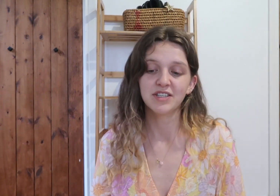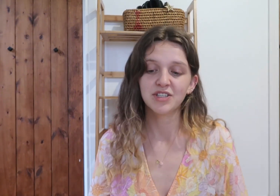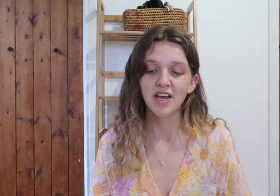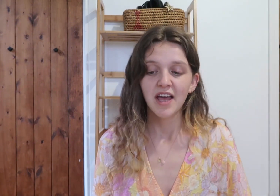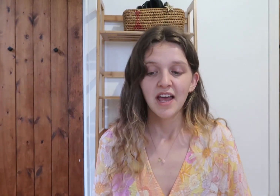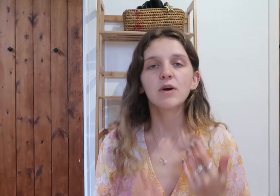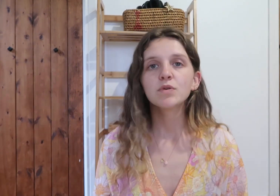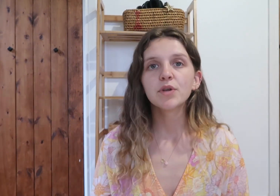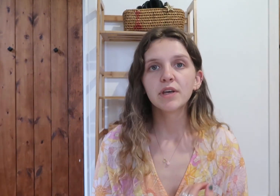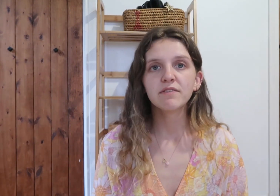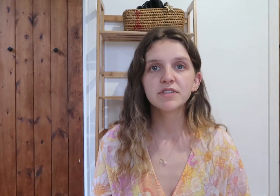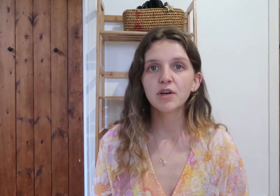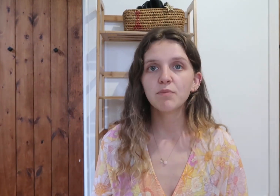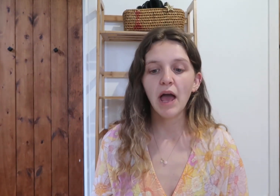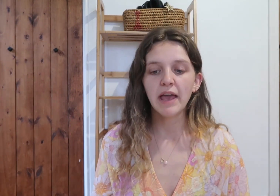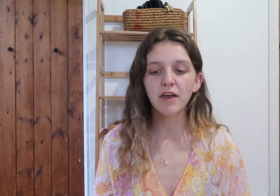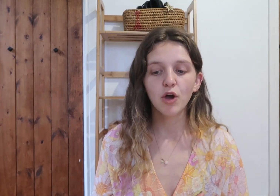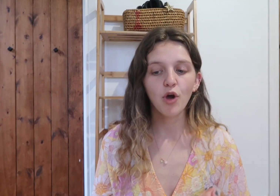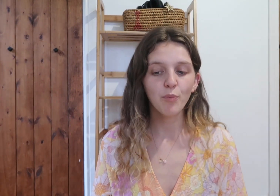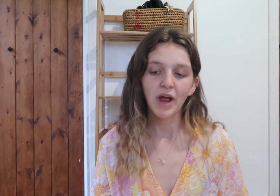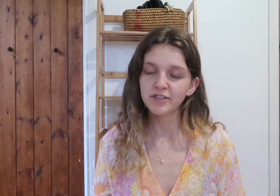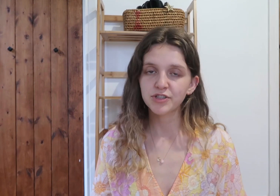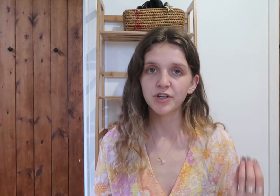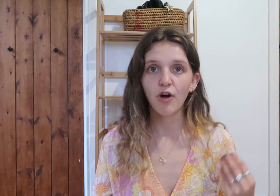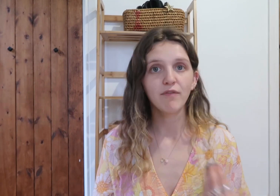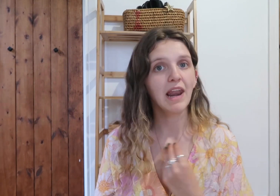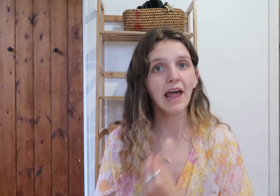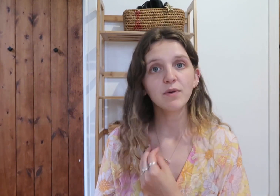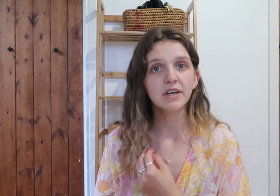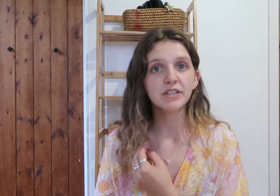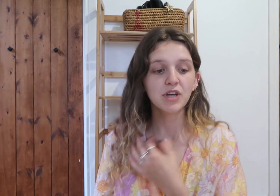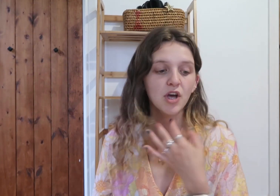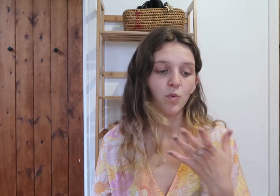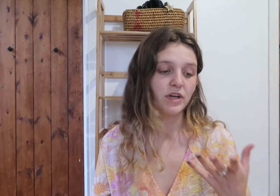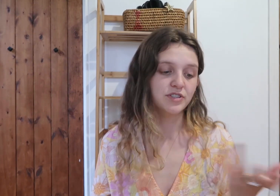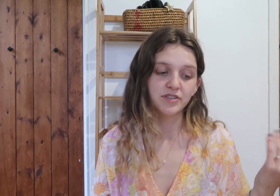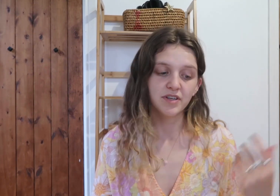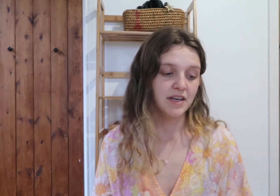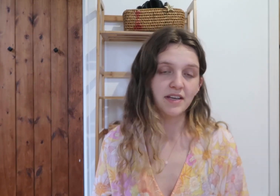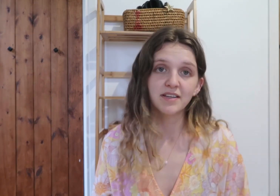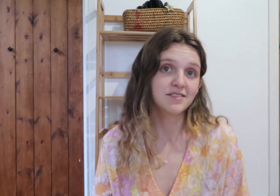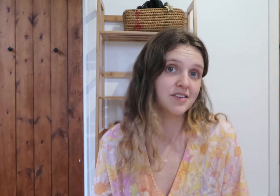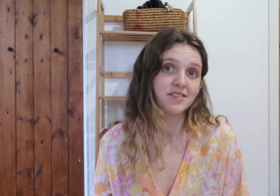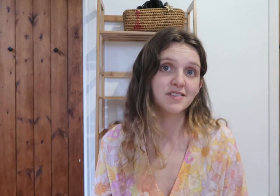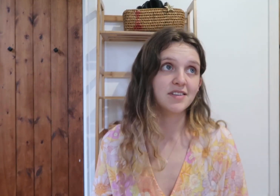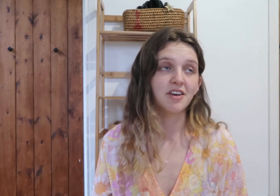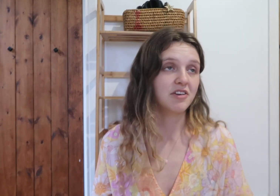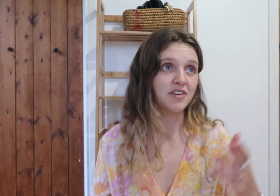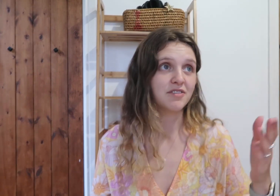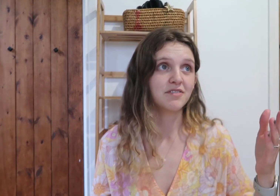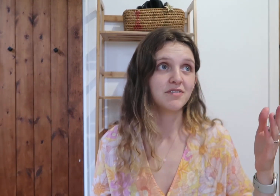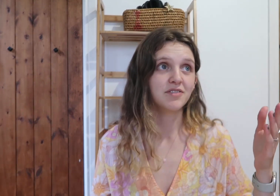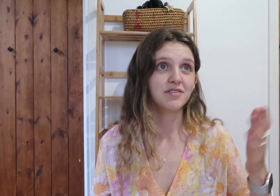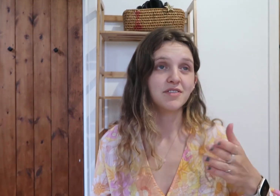Language. It also gives them a comprehension of language, which is just going